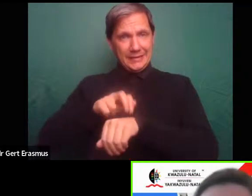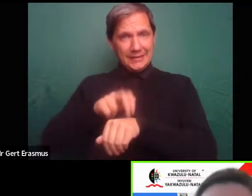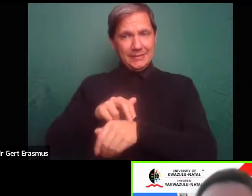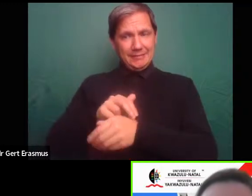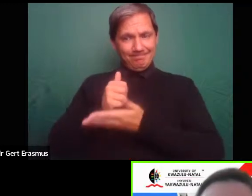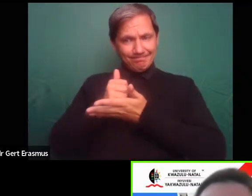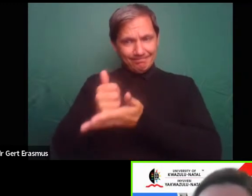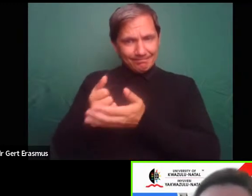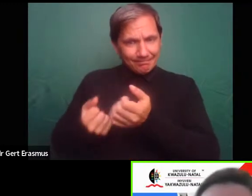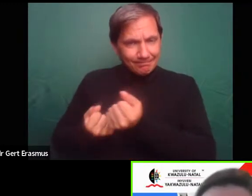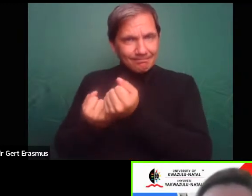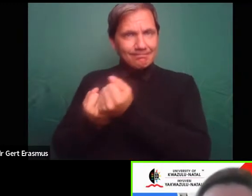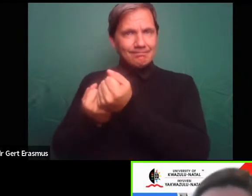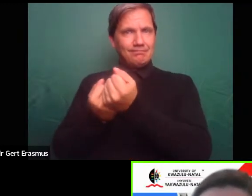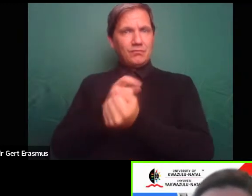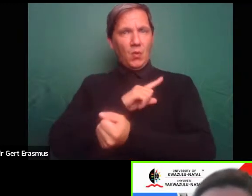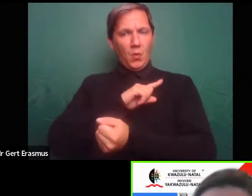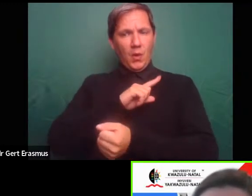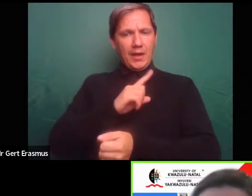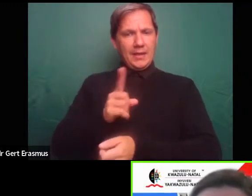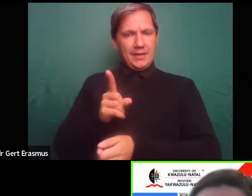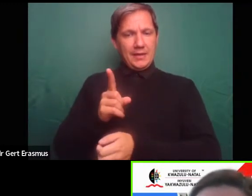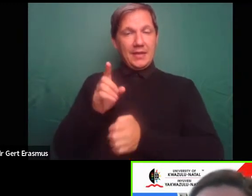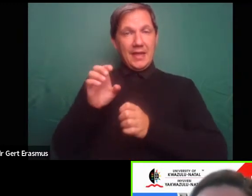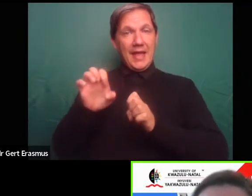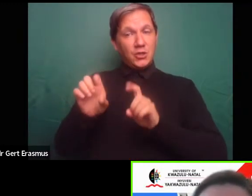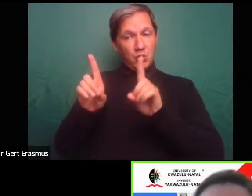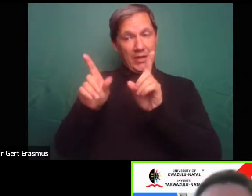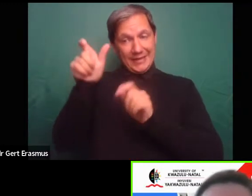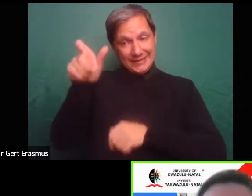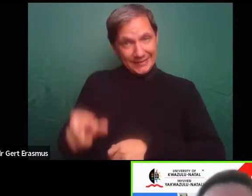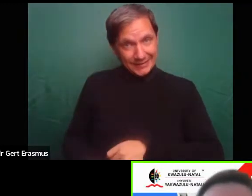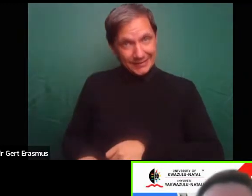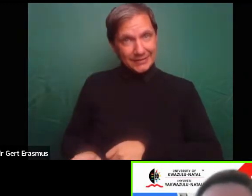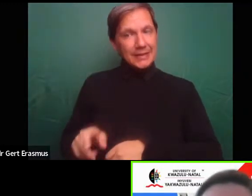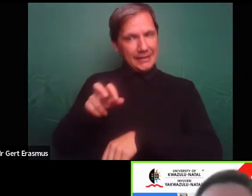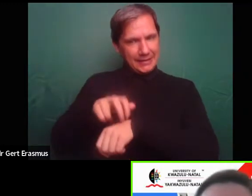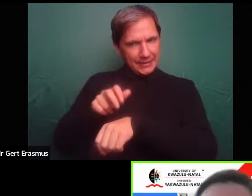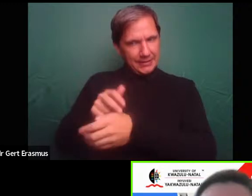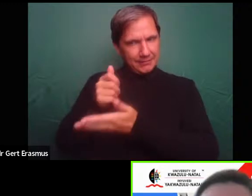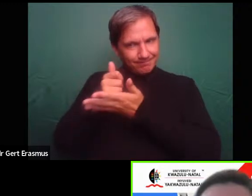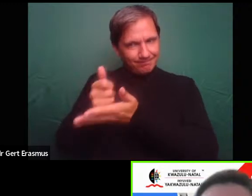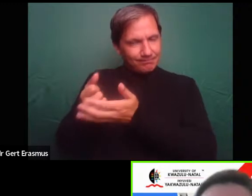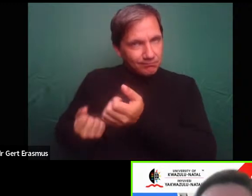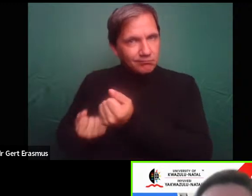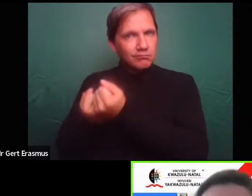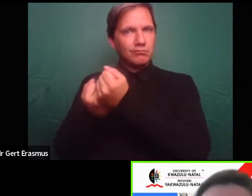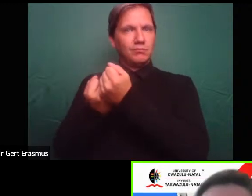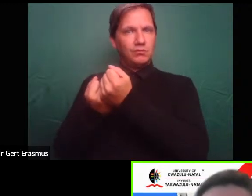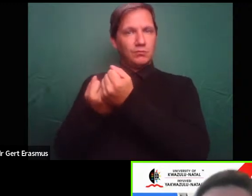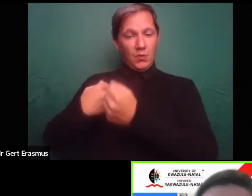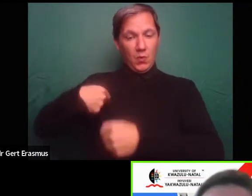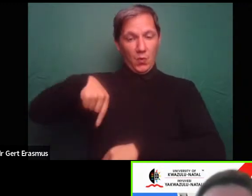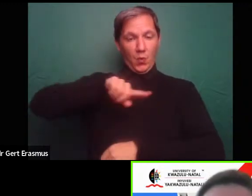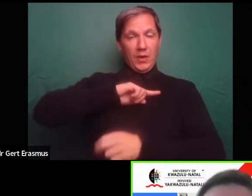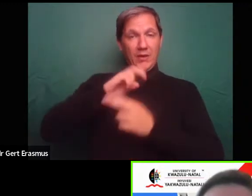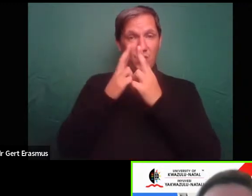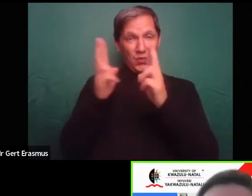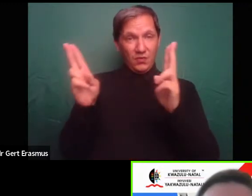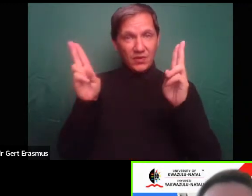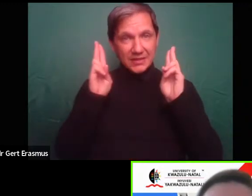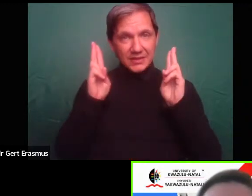enormous role, because we're the ones educating teachers. And what is an